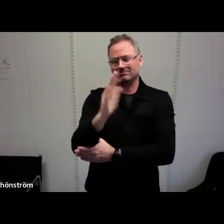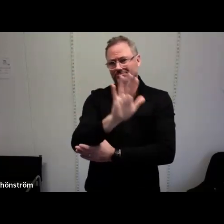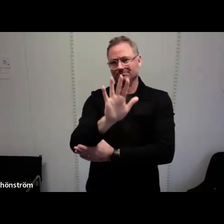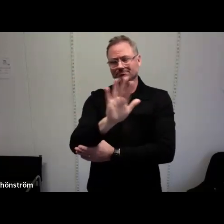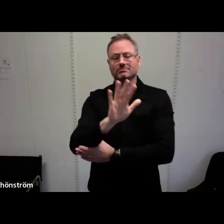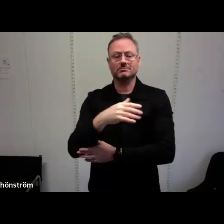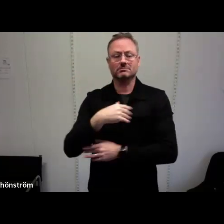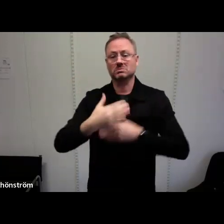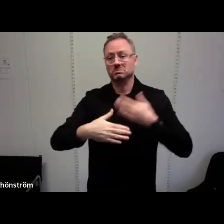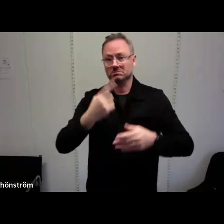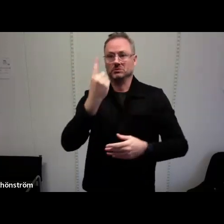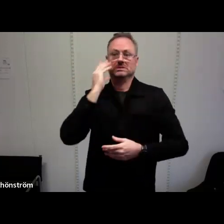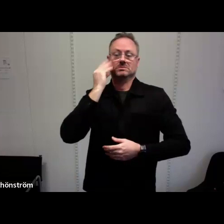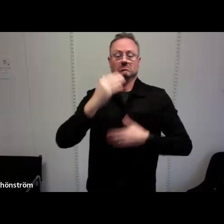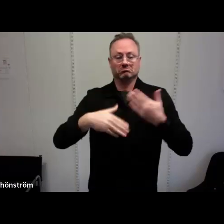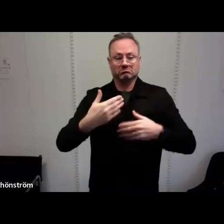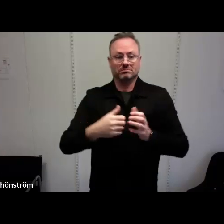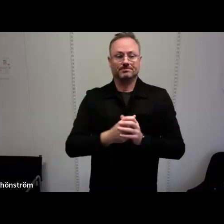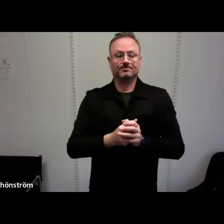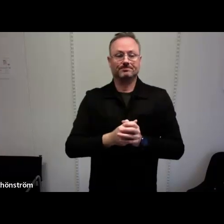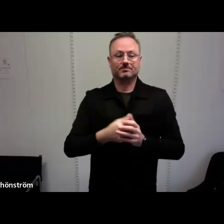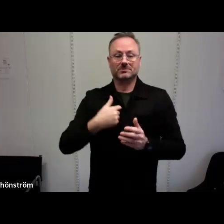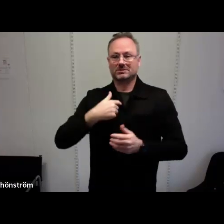in the very early 2000s that we were doing this.